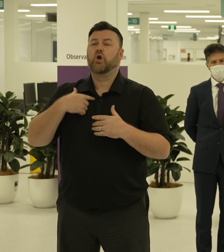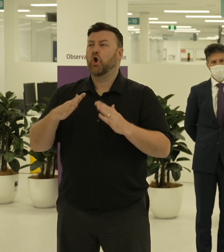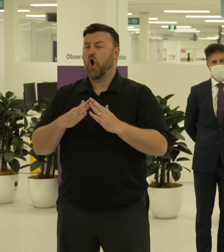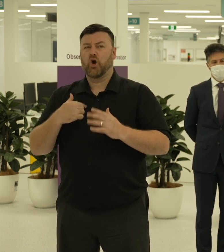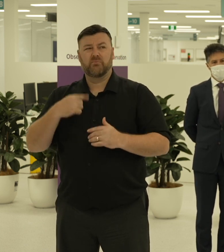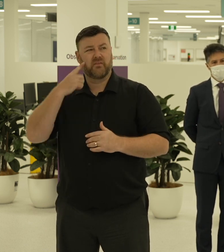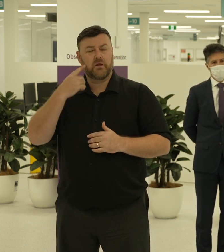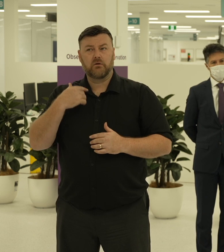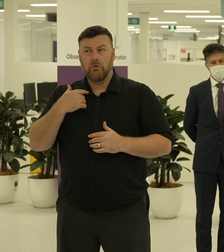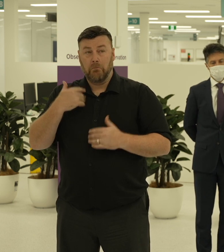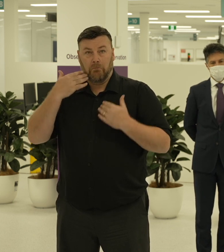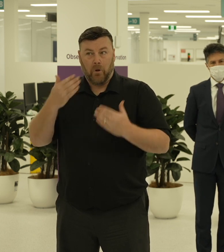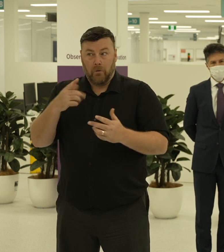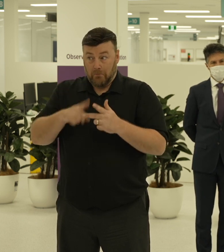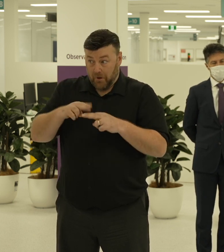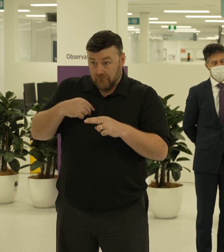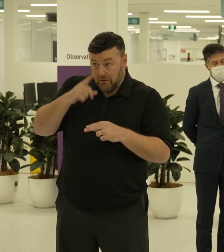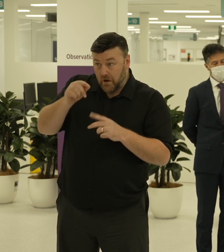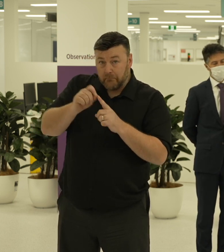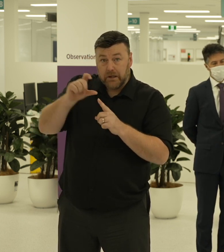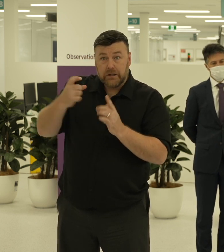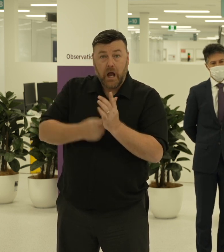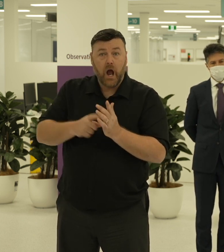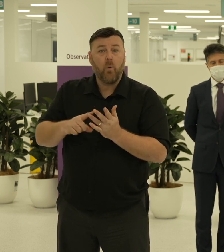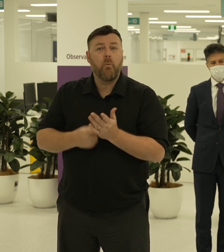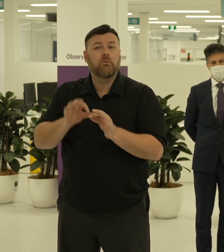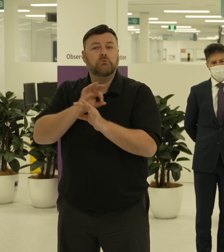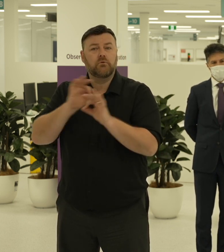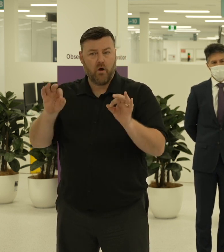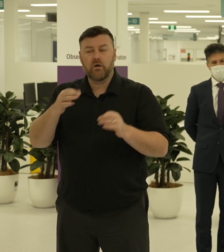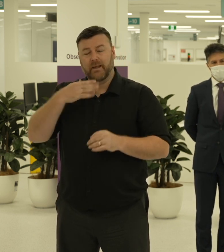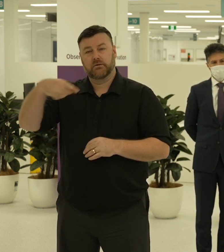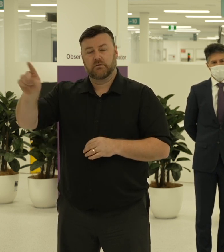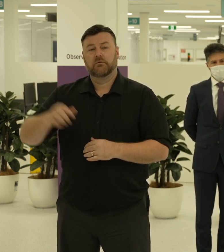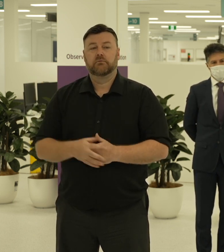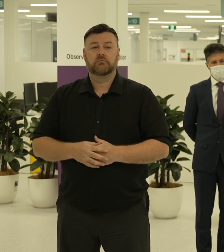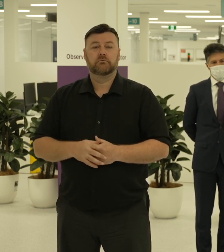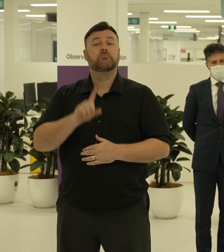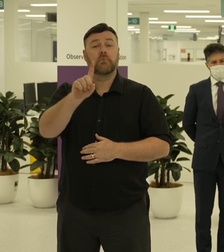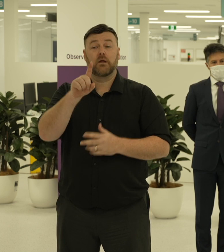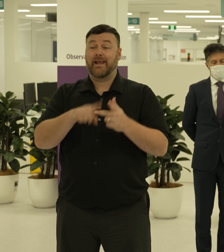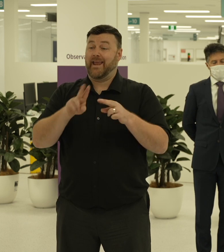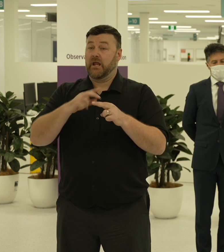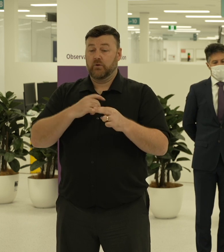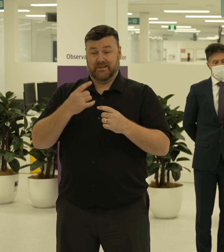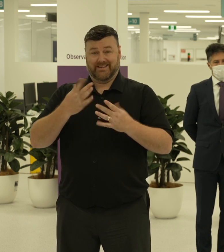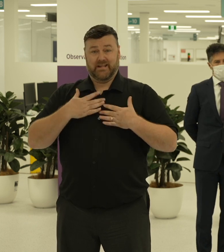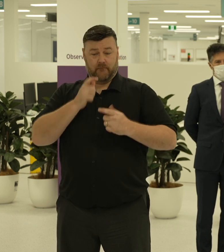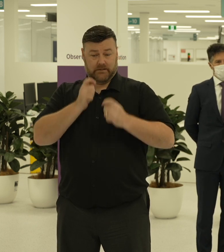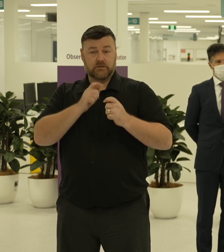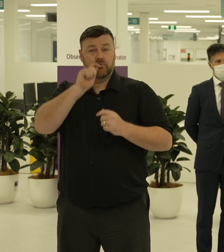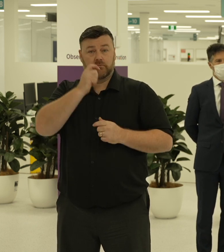that PCR testing. We also urge you to please upload your RAT positive tests, and